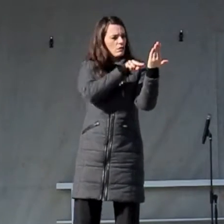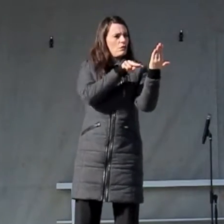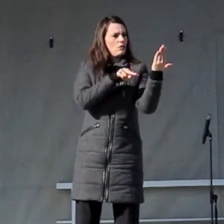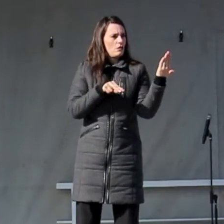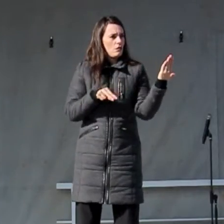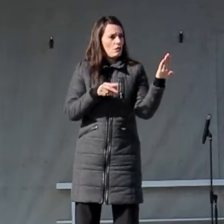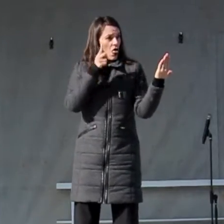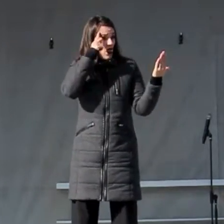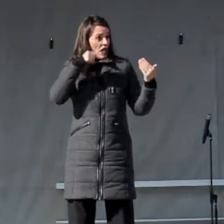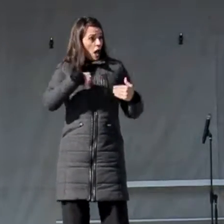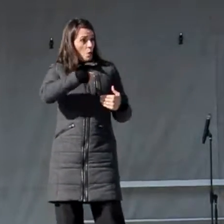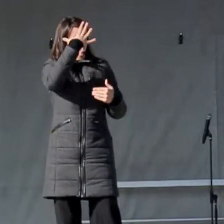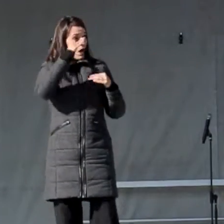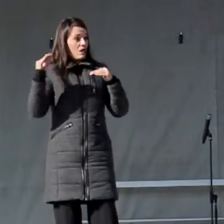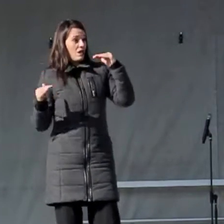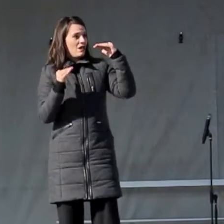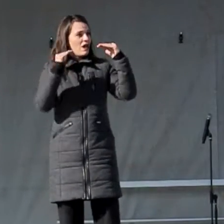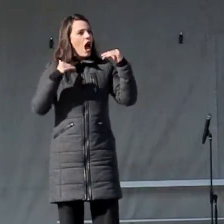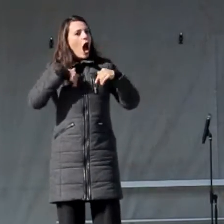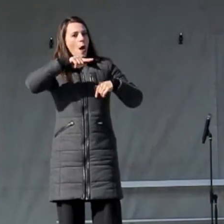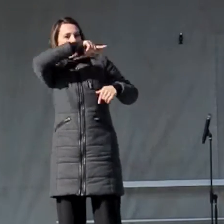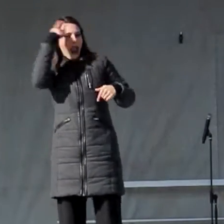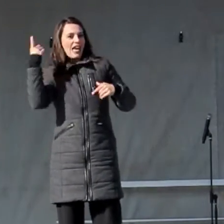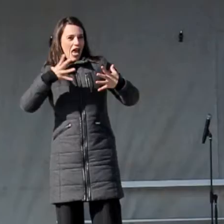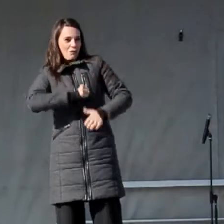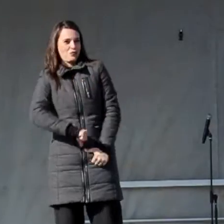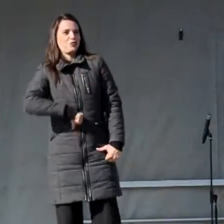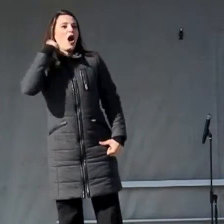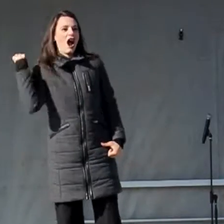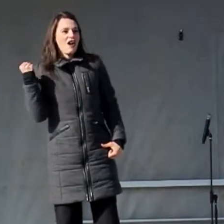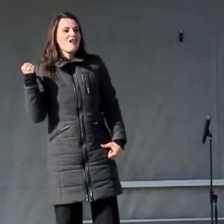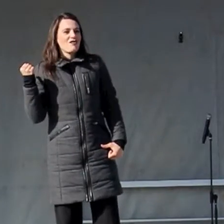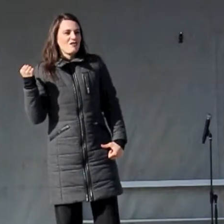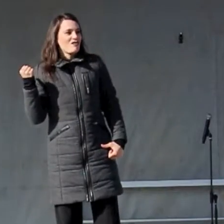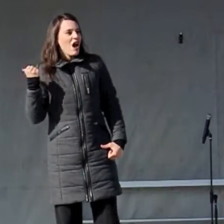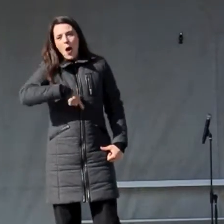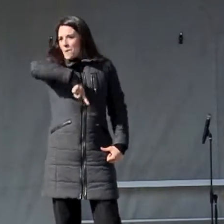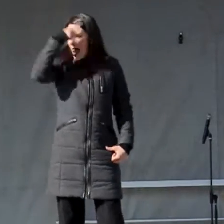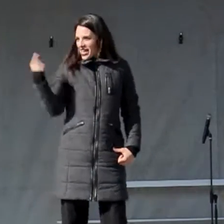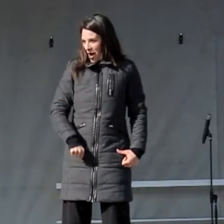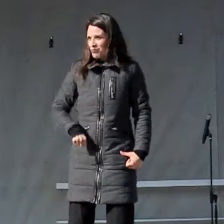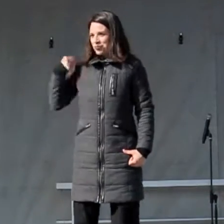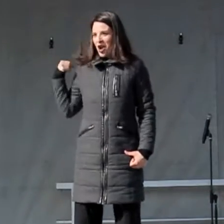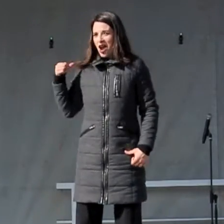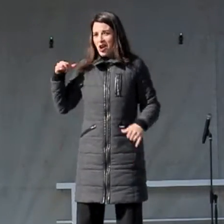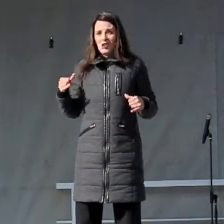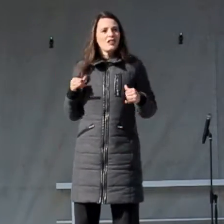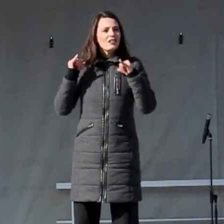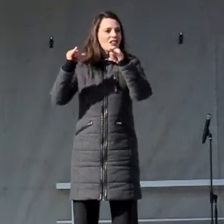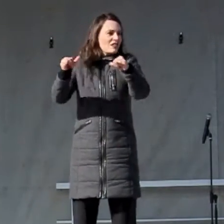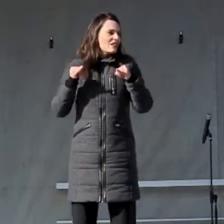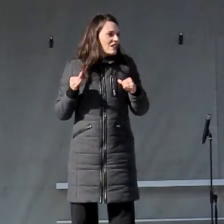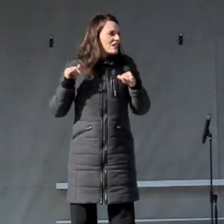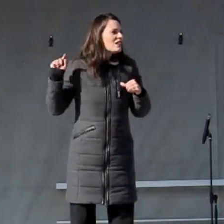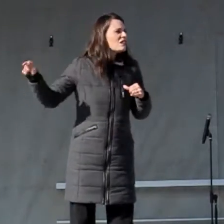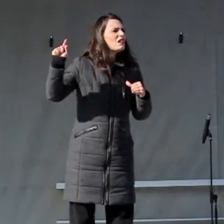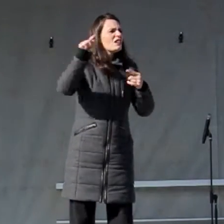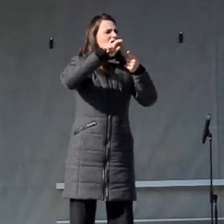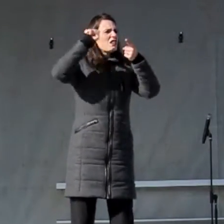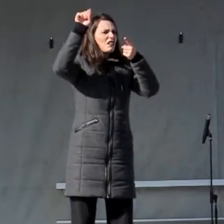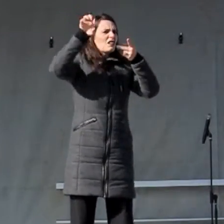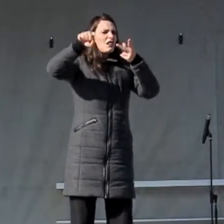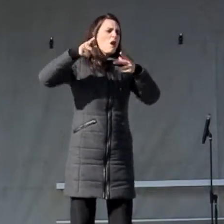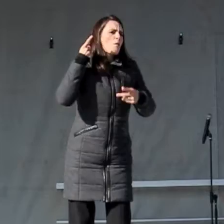because I think I'm white. I'm black and I'm proud of it. I'm black and I'm proud of it. Yo soy negra jíbara de